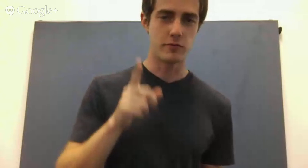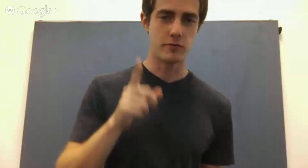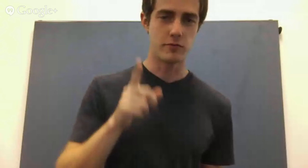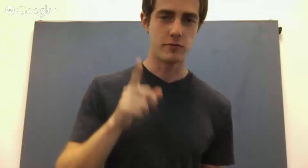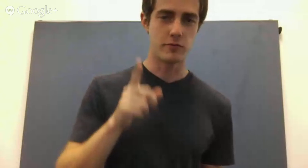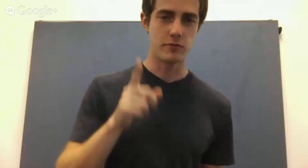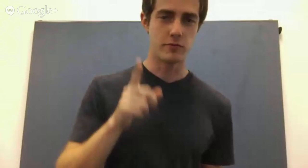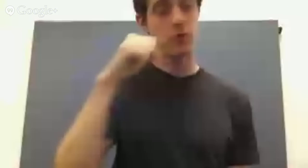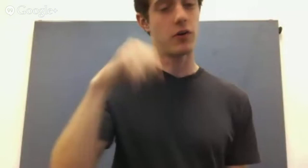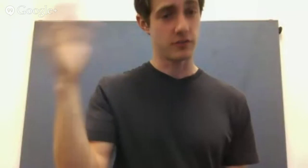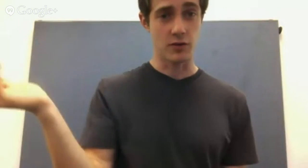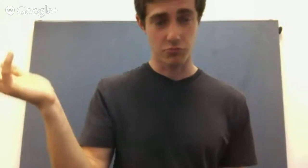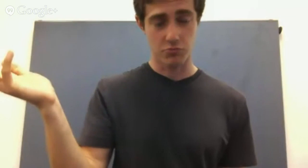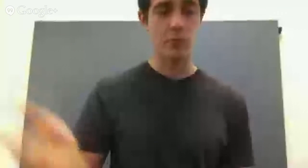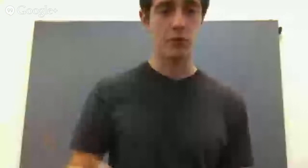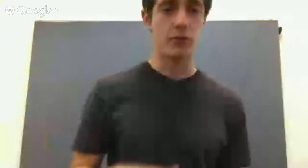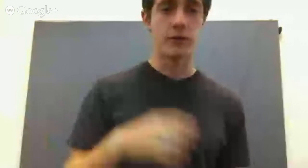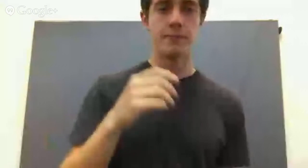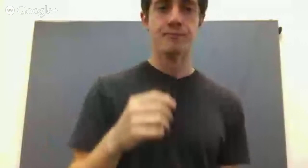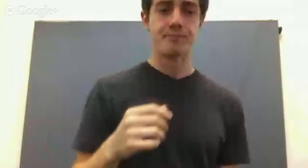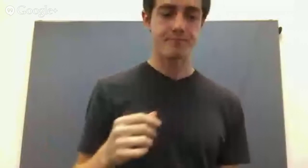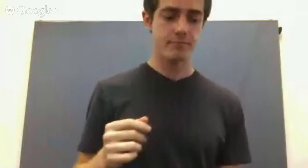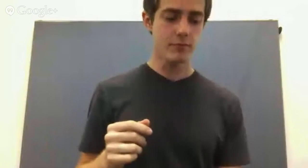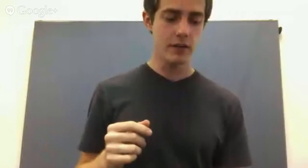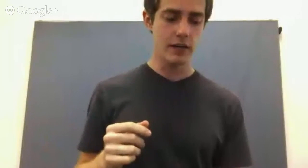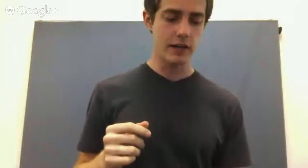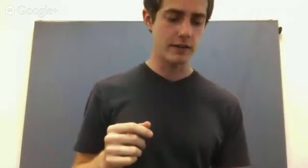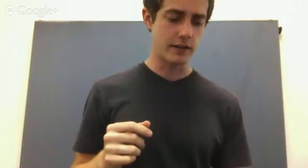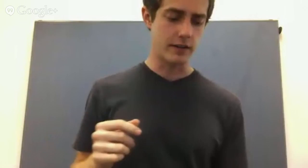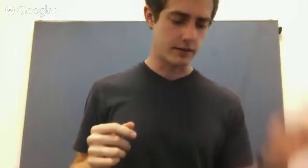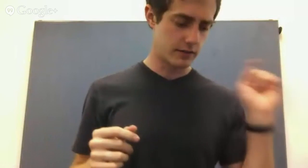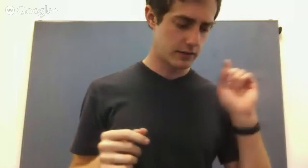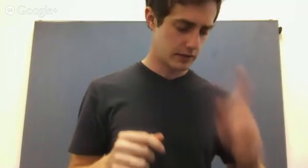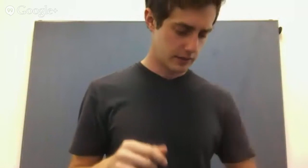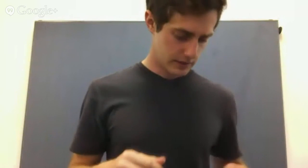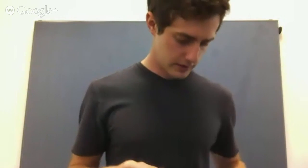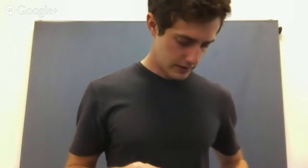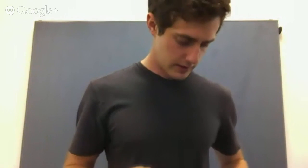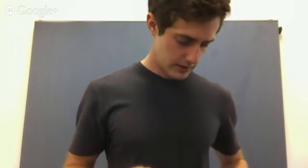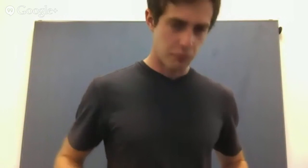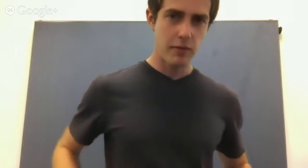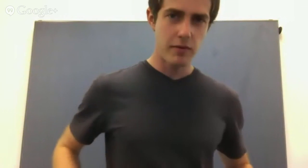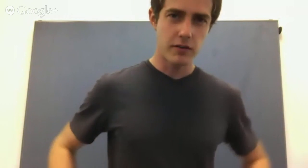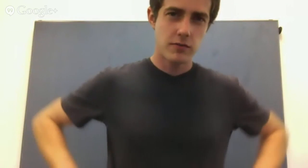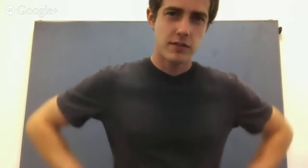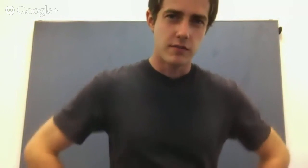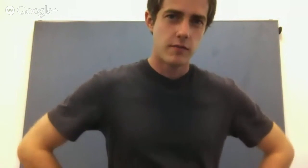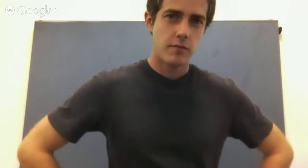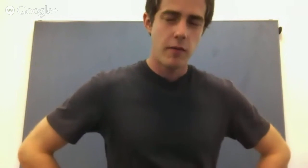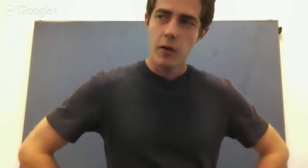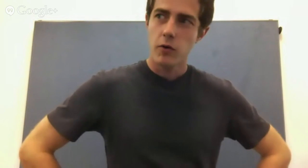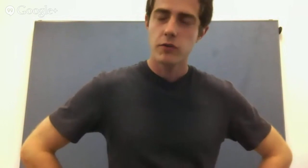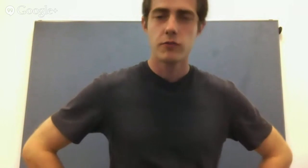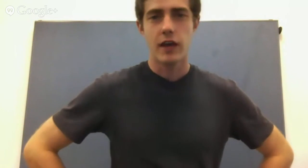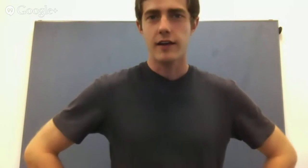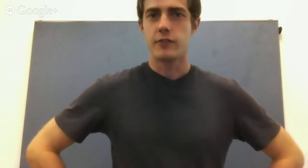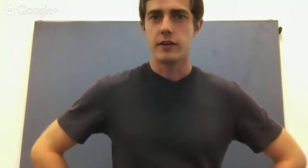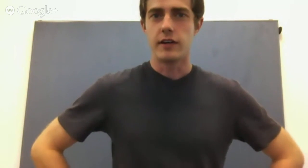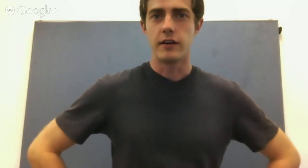yet. That would also get me pulled. And maybe I'll use it. Maybe I won't use Hangouts on Air,